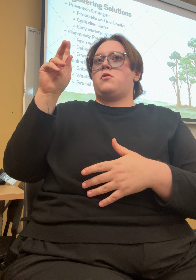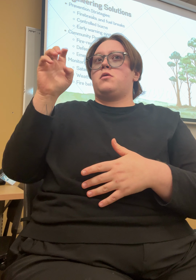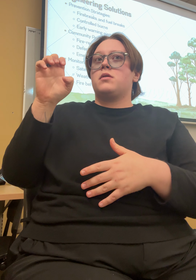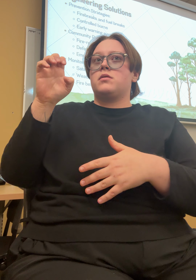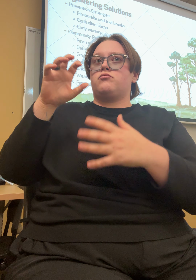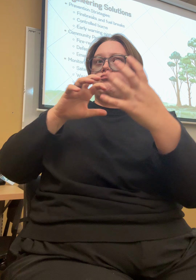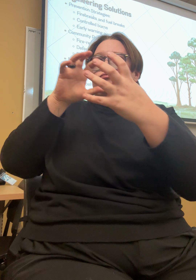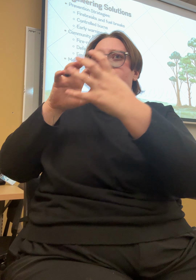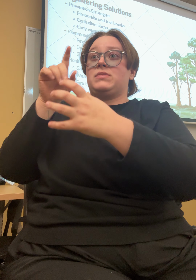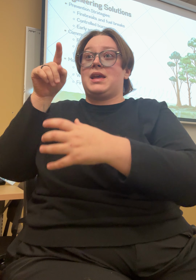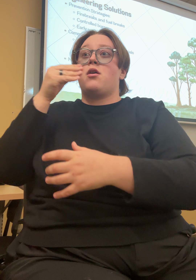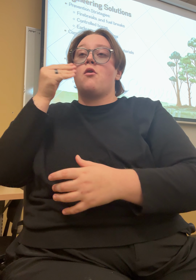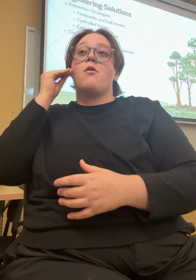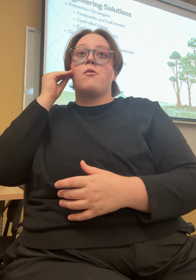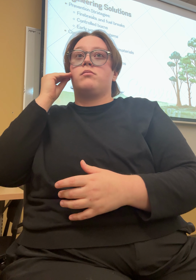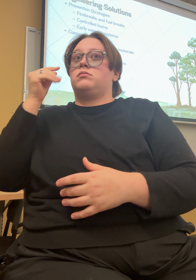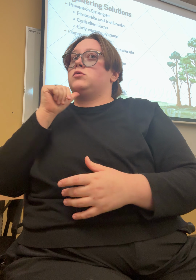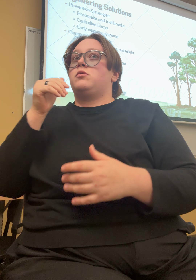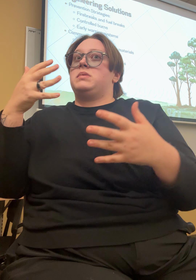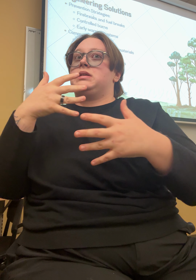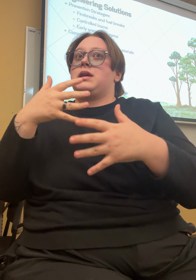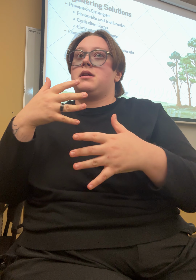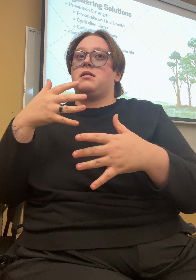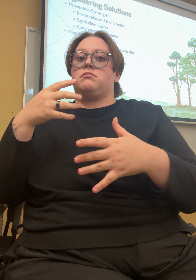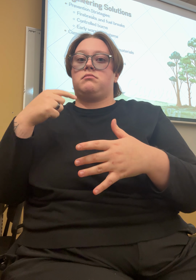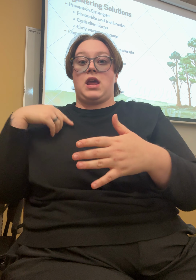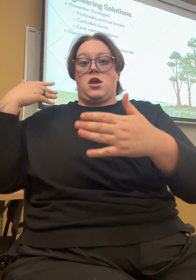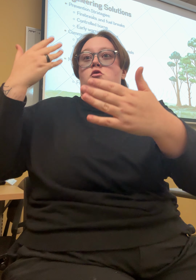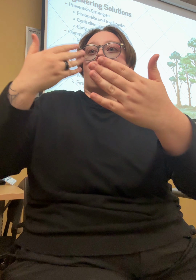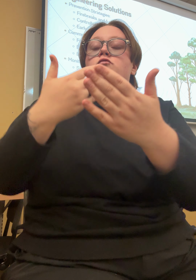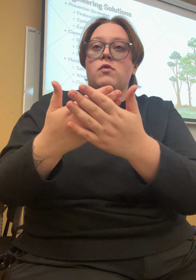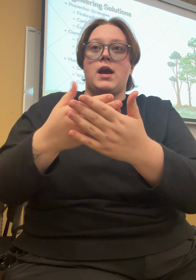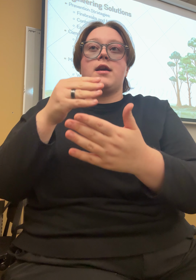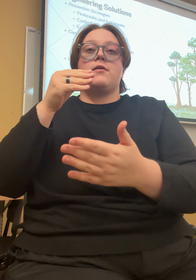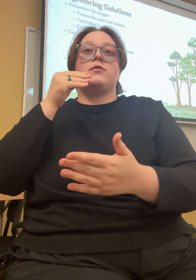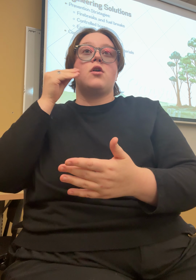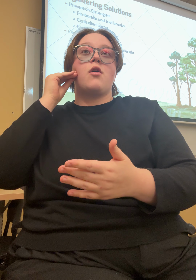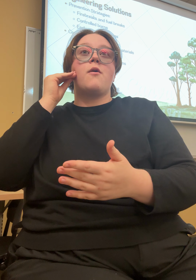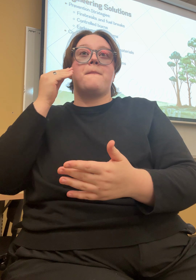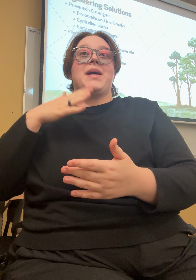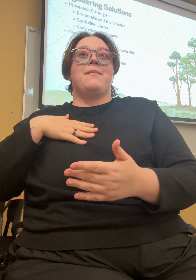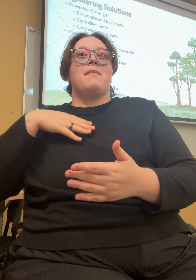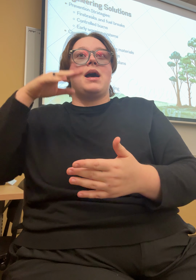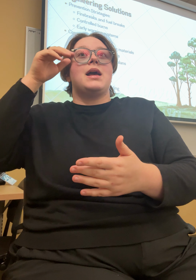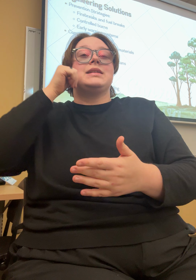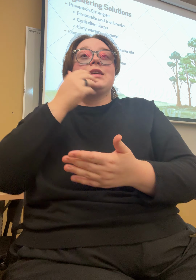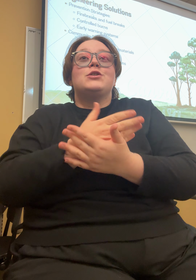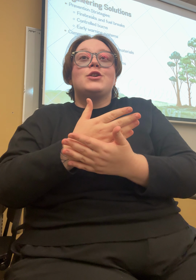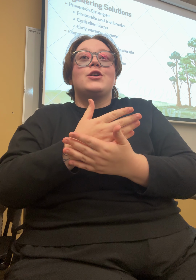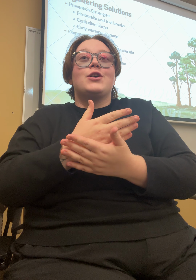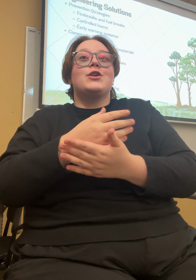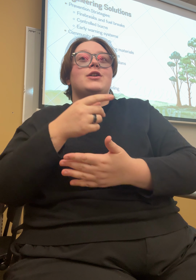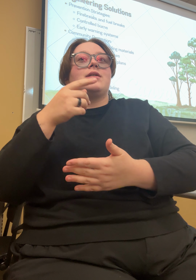I got home and apparently my sister had caught the field on fire behind our house. It